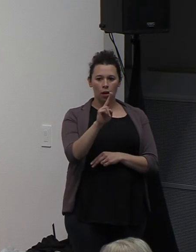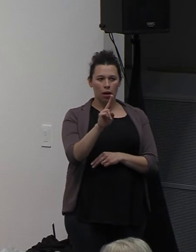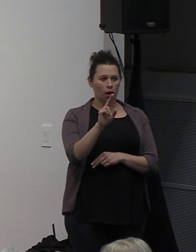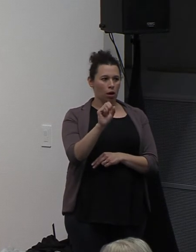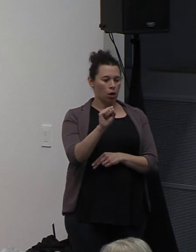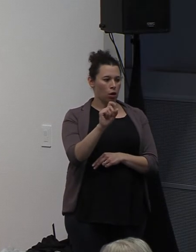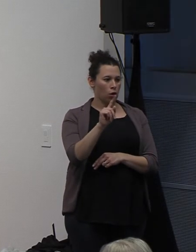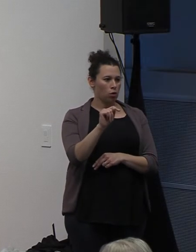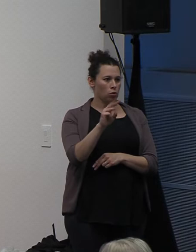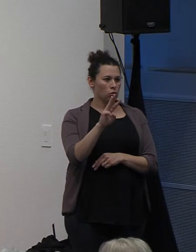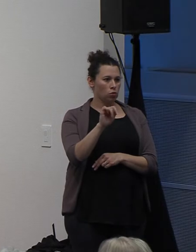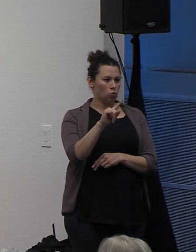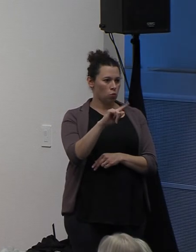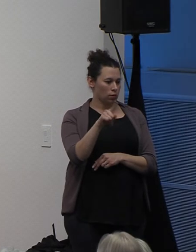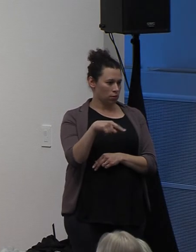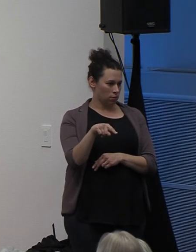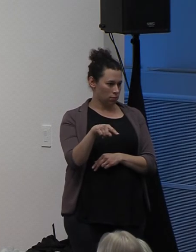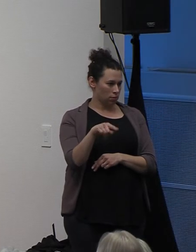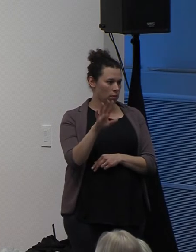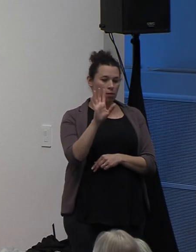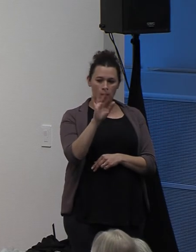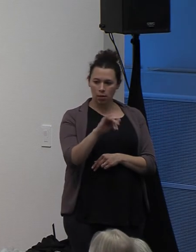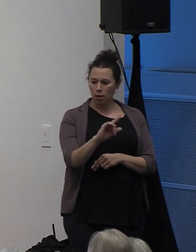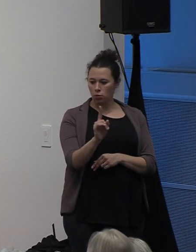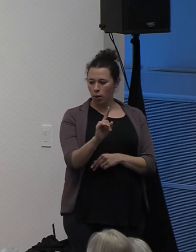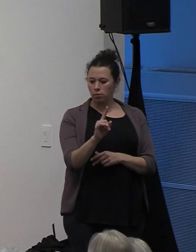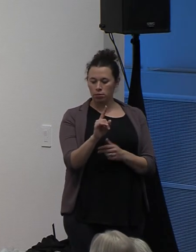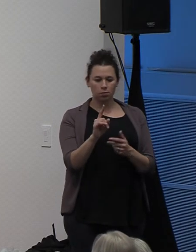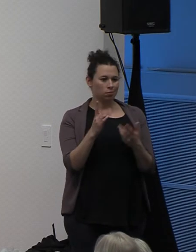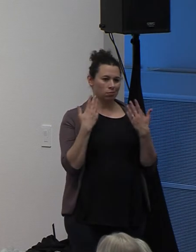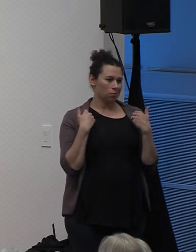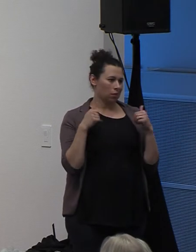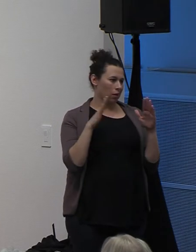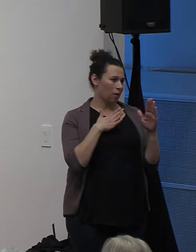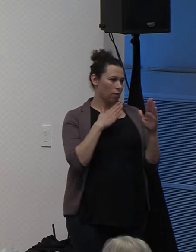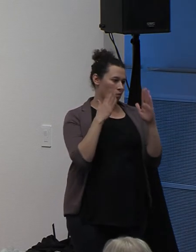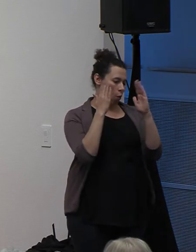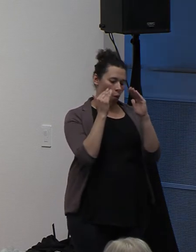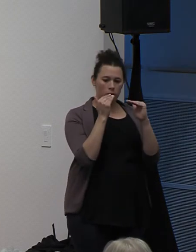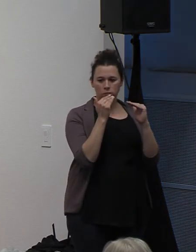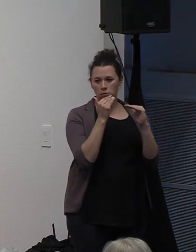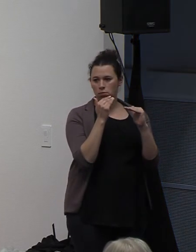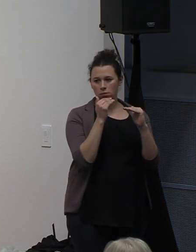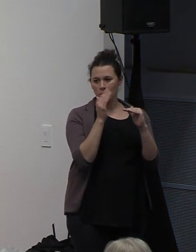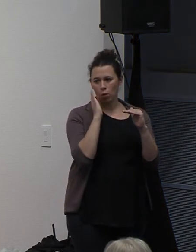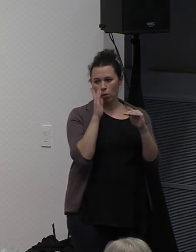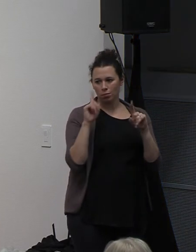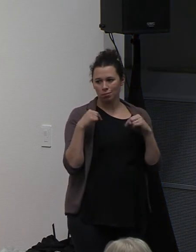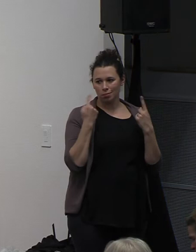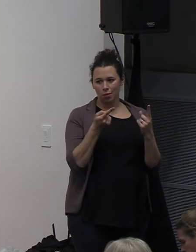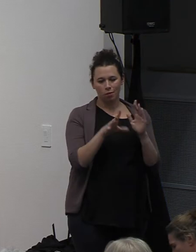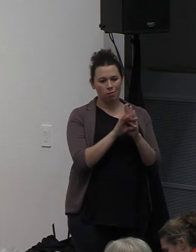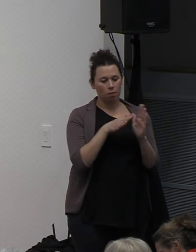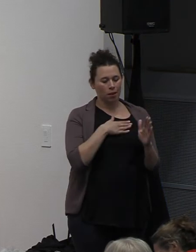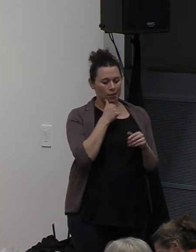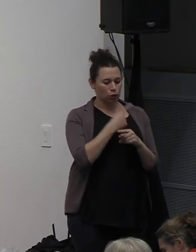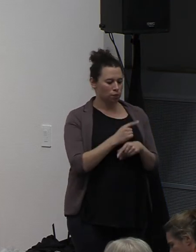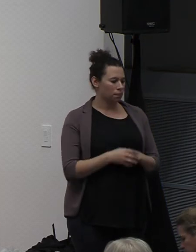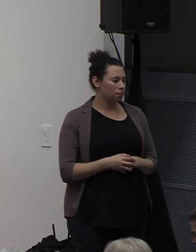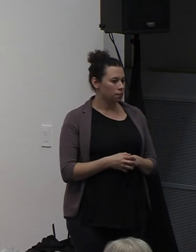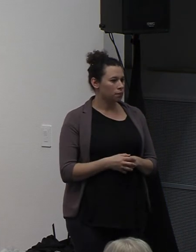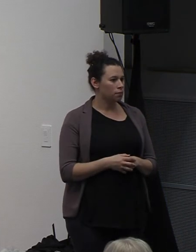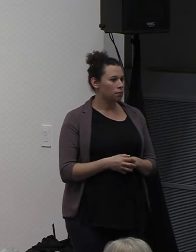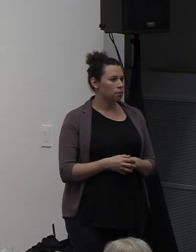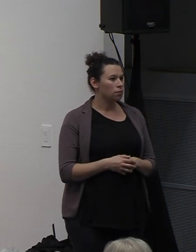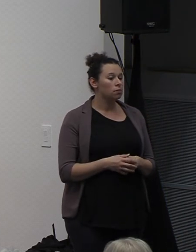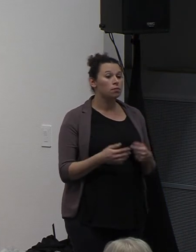of finding them, especially my beloved sister Sabine. Eventually, I came